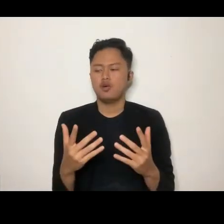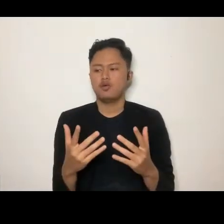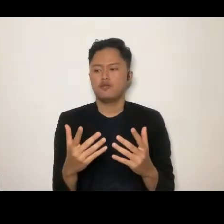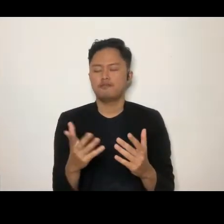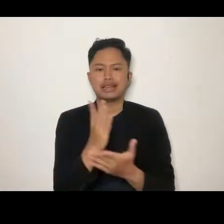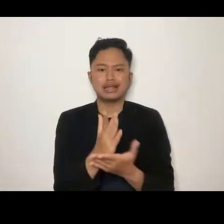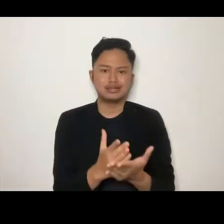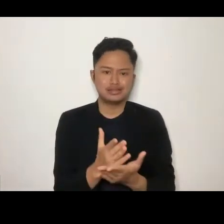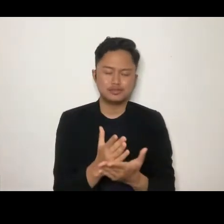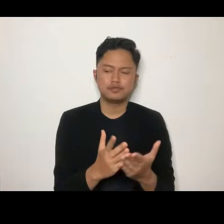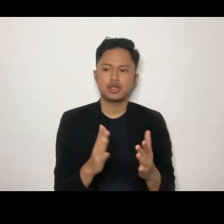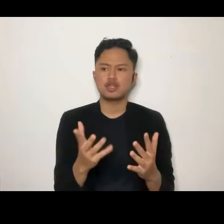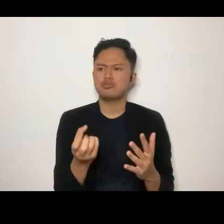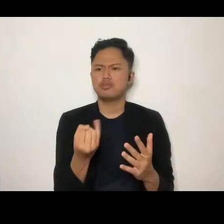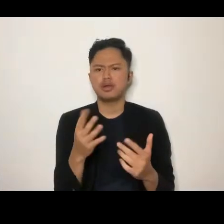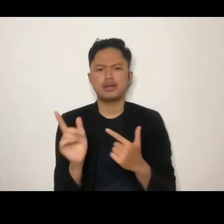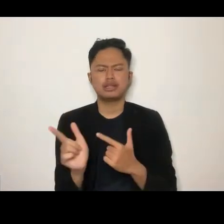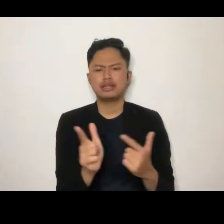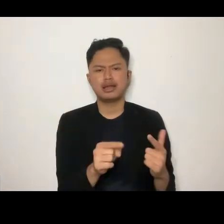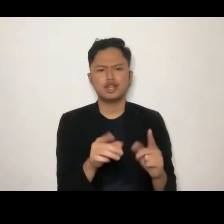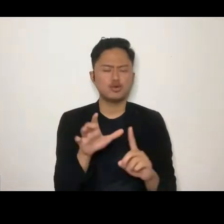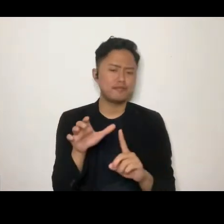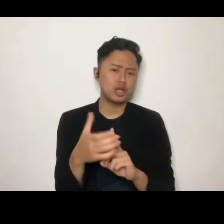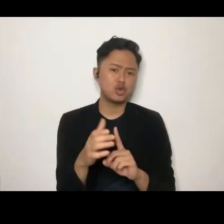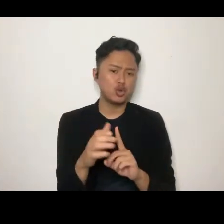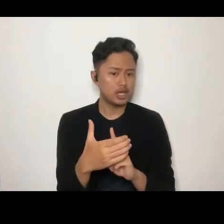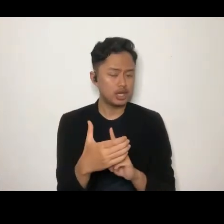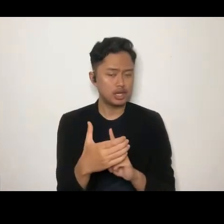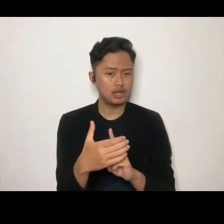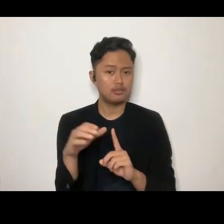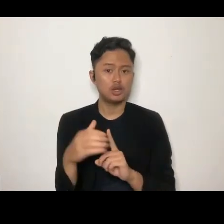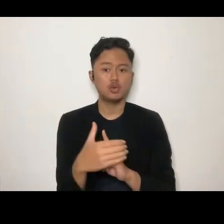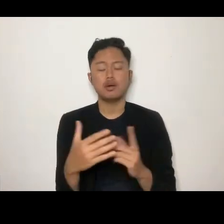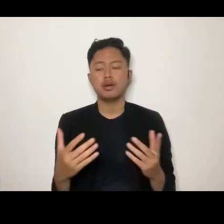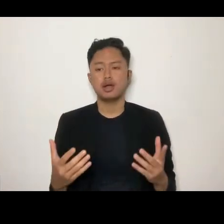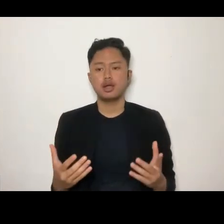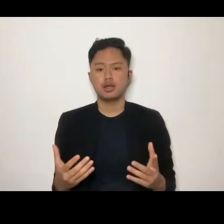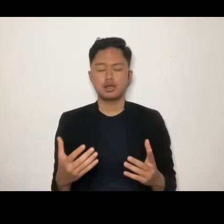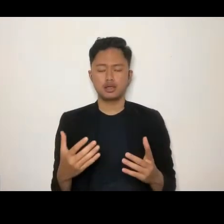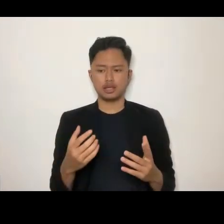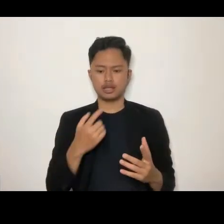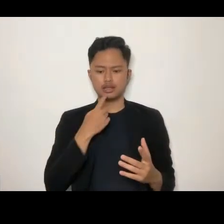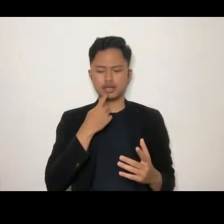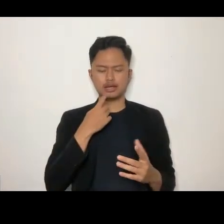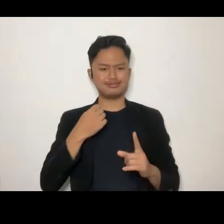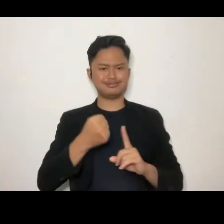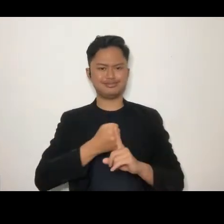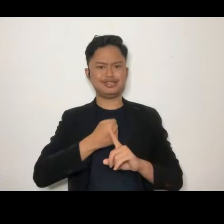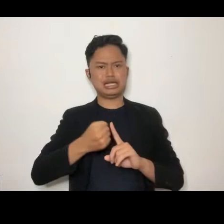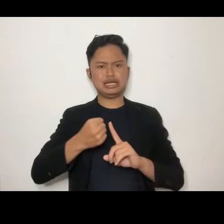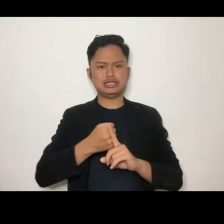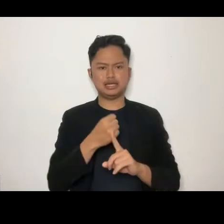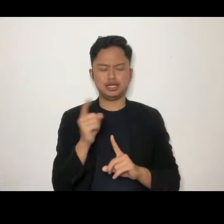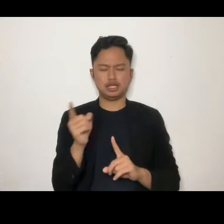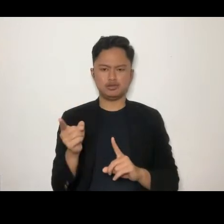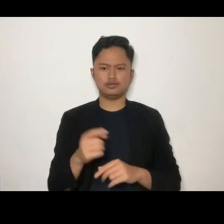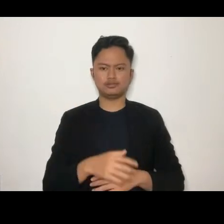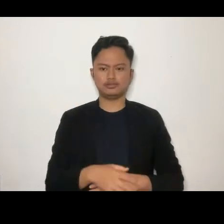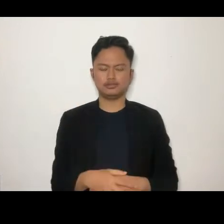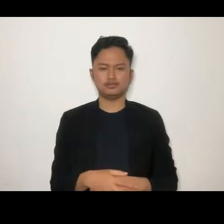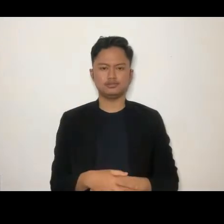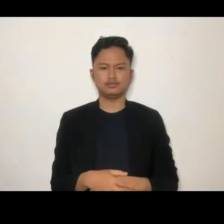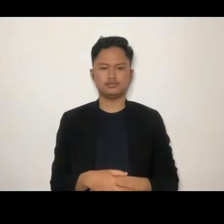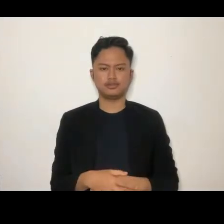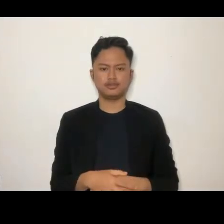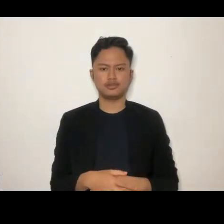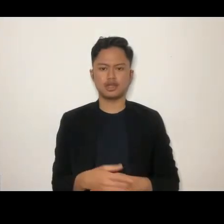on those sort of defenders that have been subject to arrests and things like that. So the work, so that's mainly trying to,